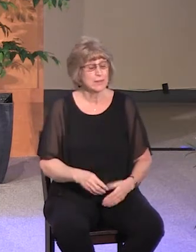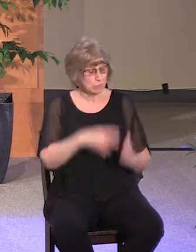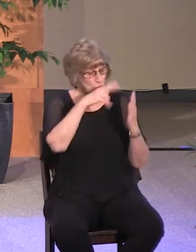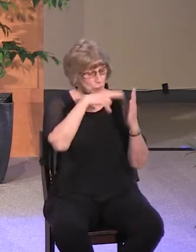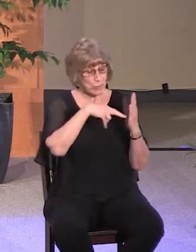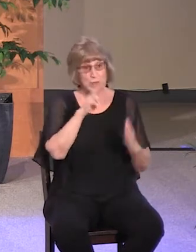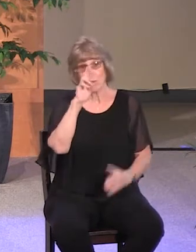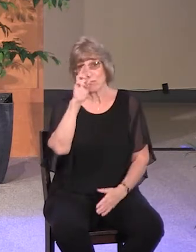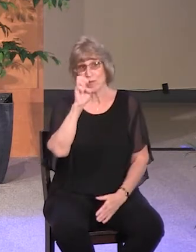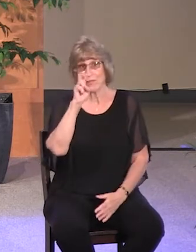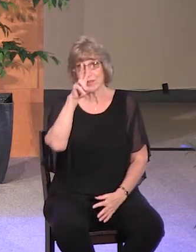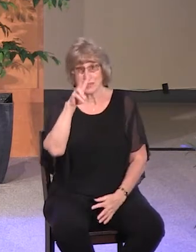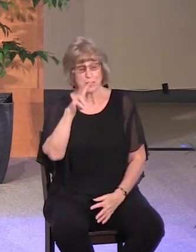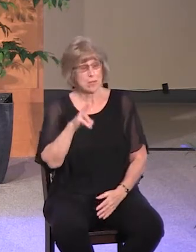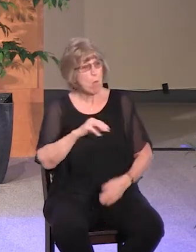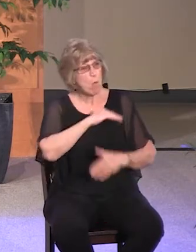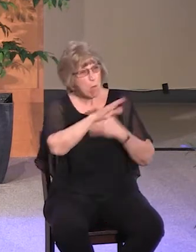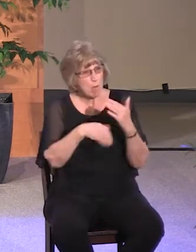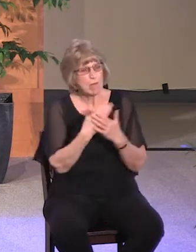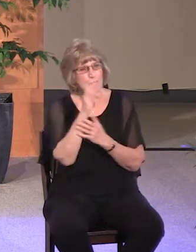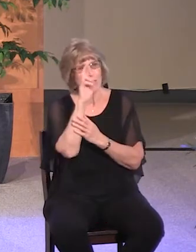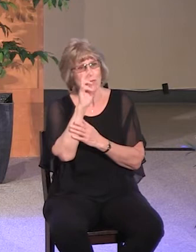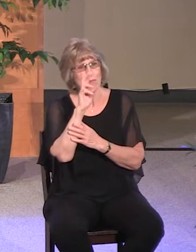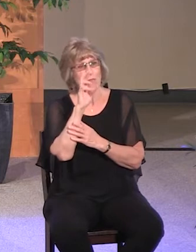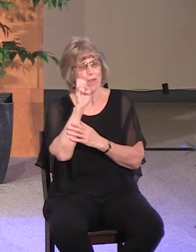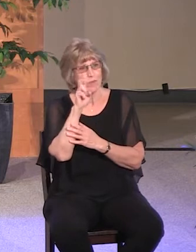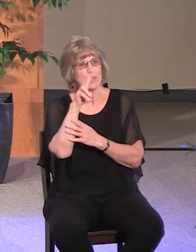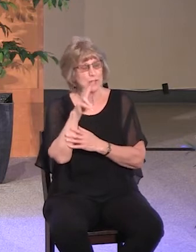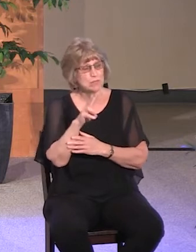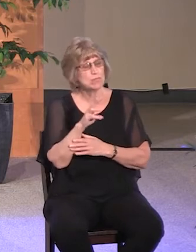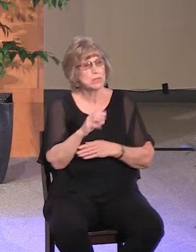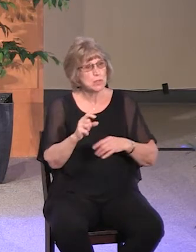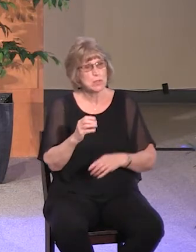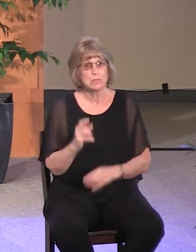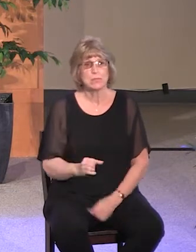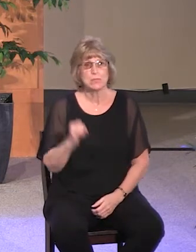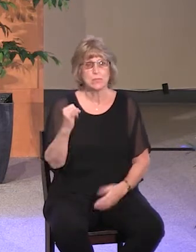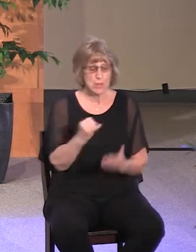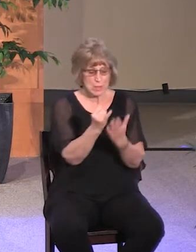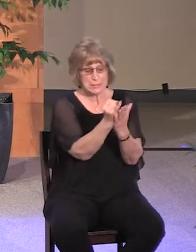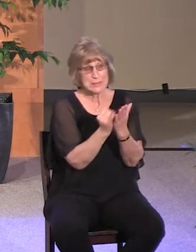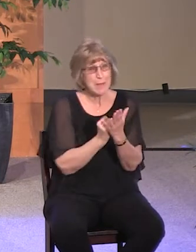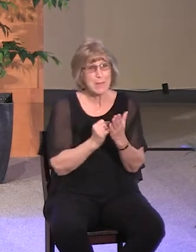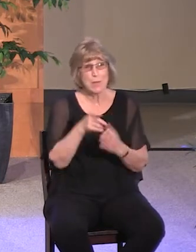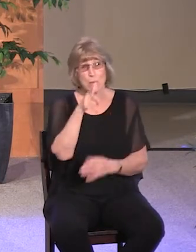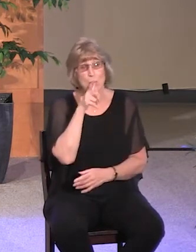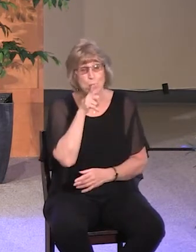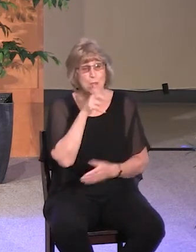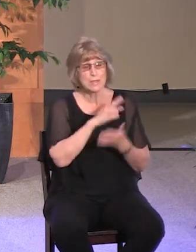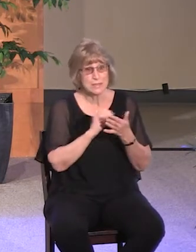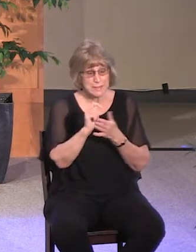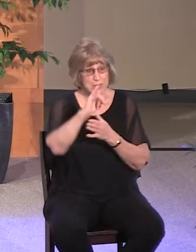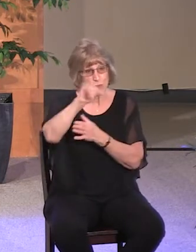whole Revelation has been designed by St. John. And he's a prophet, and he got lots